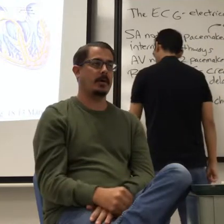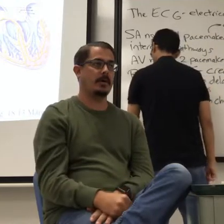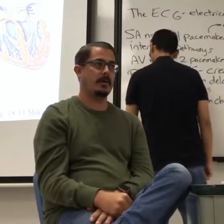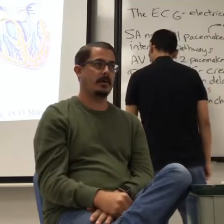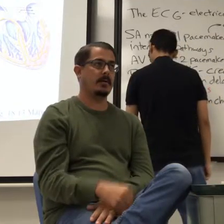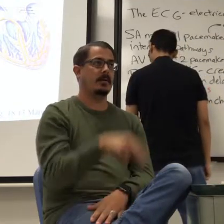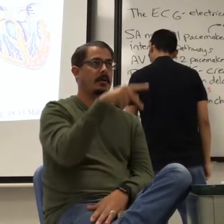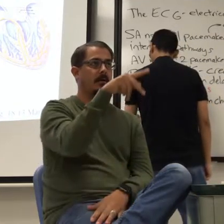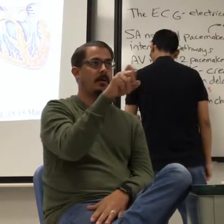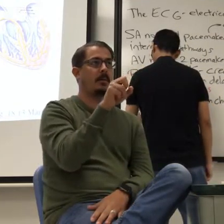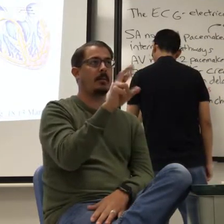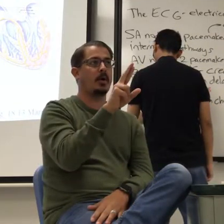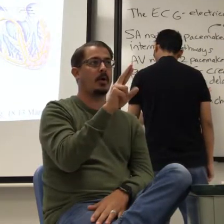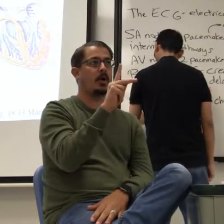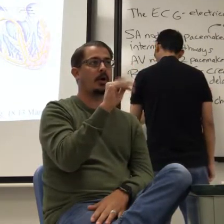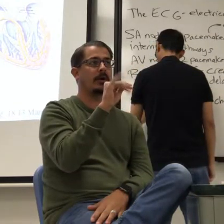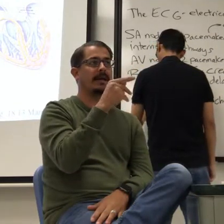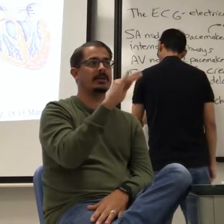Purkinje.